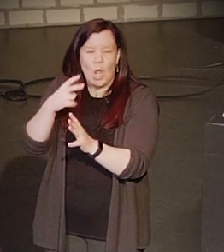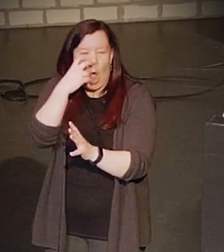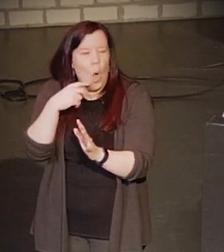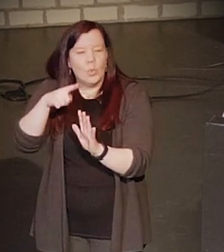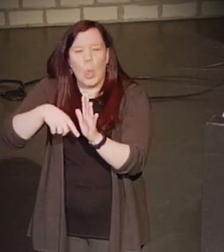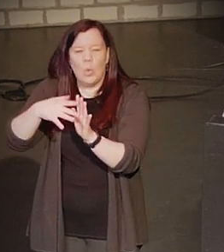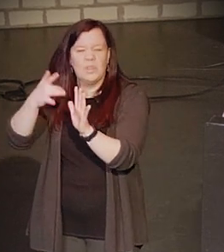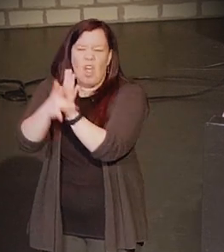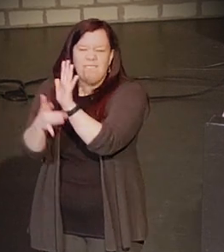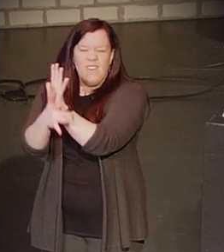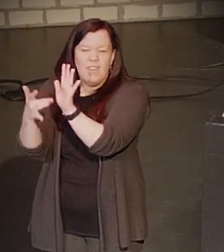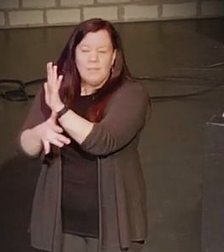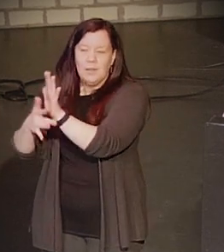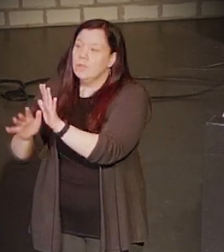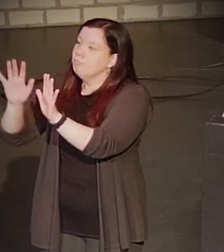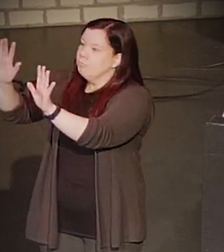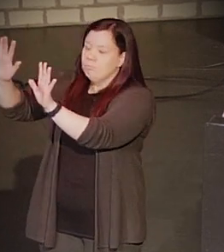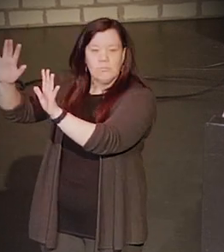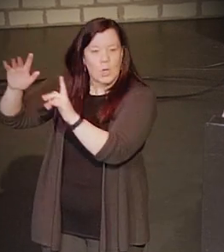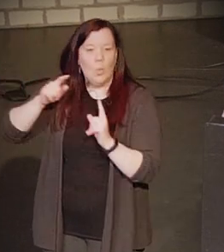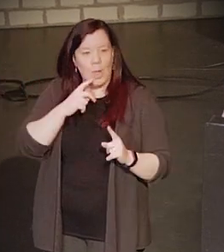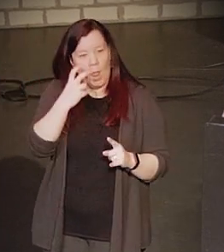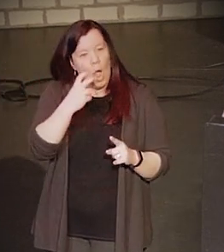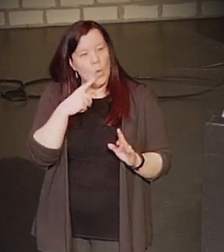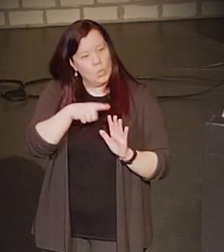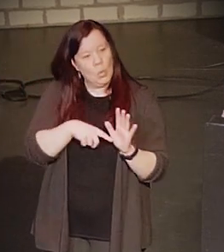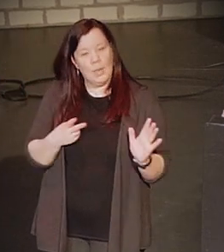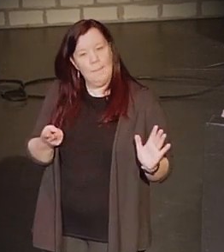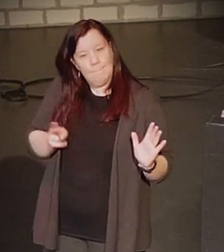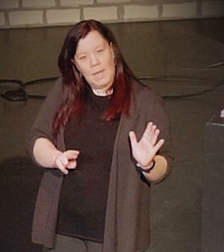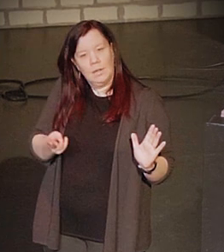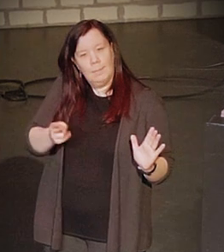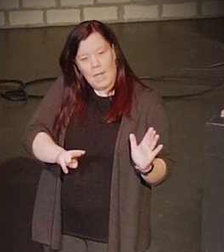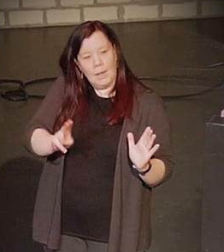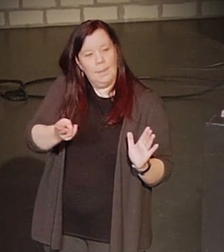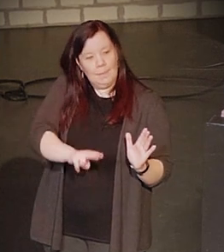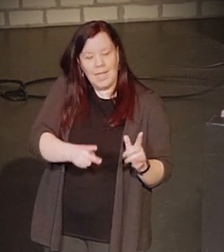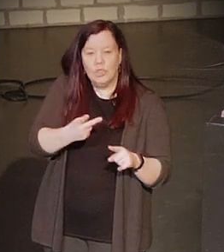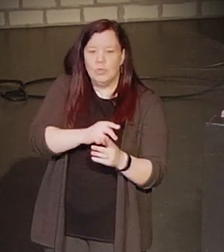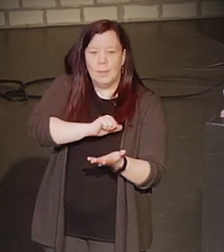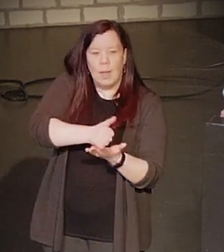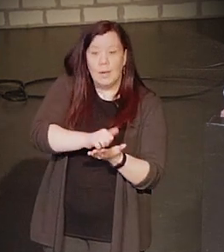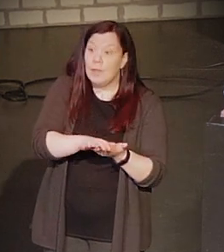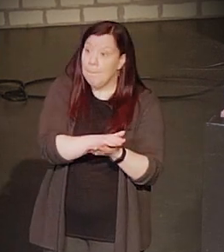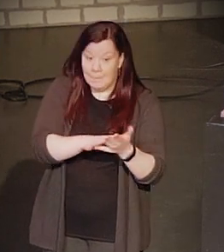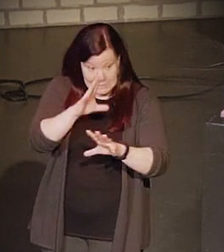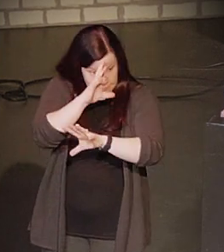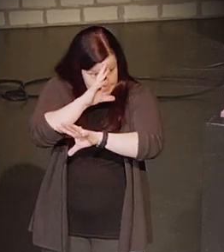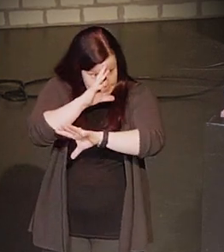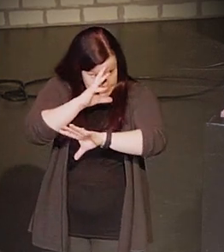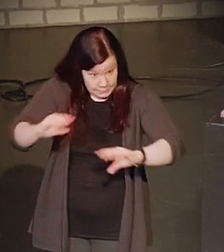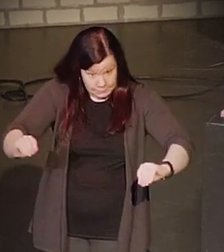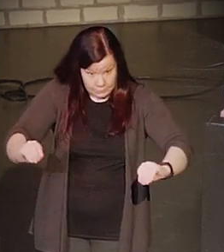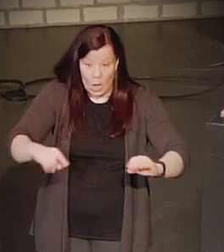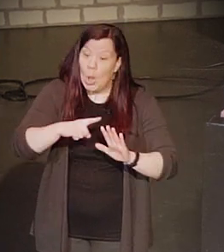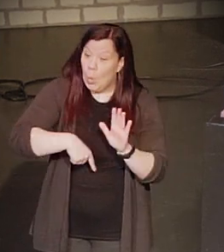bringing in new laws, etc. So again, they decided to take stock and republish all the laws, so everyone knew where they